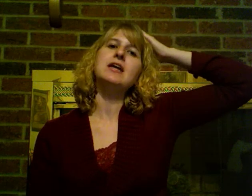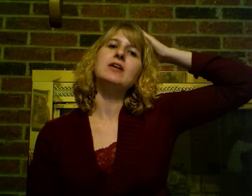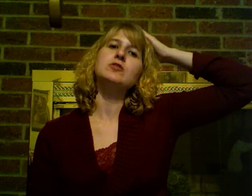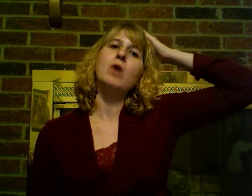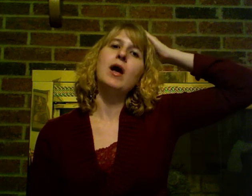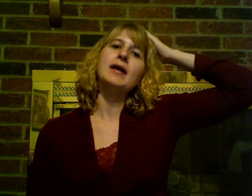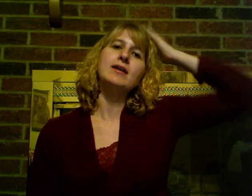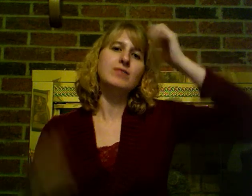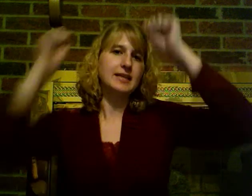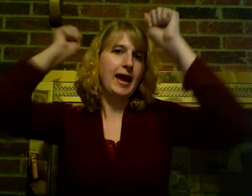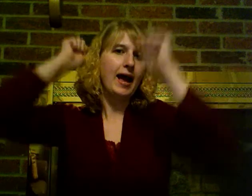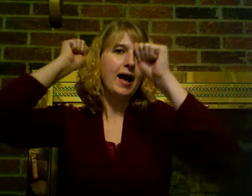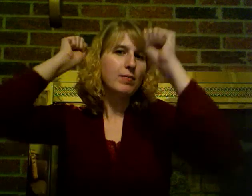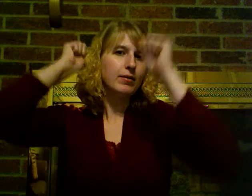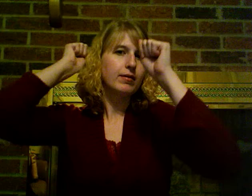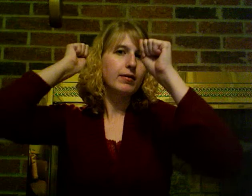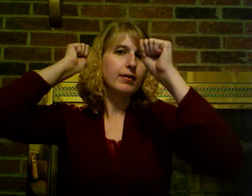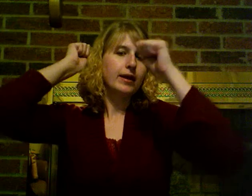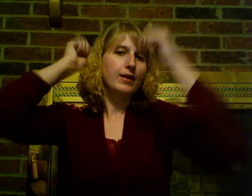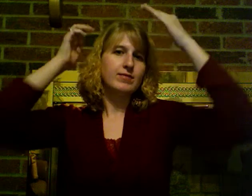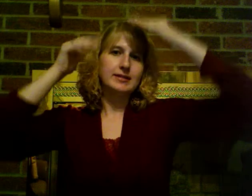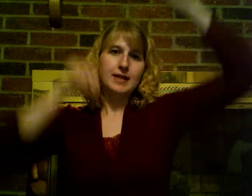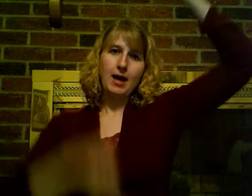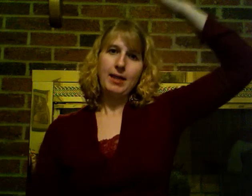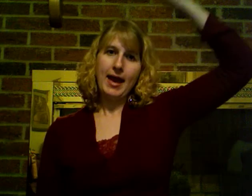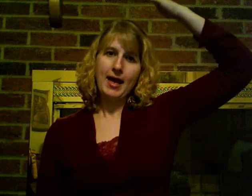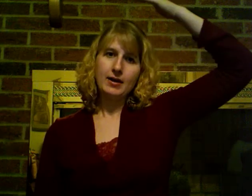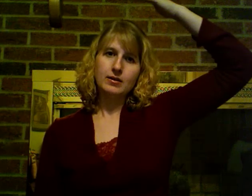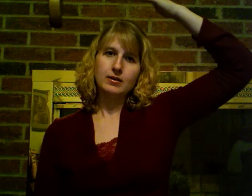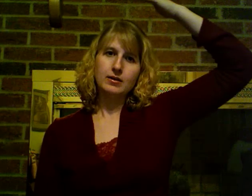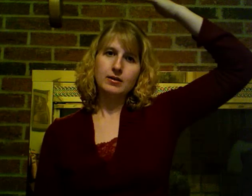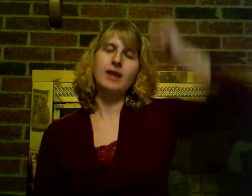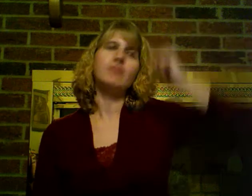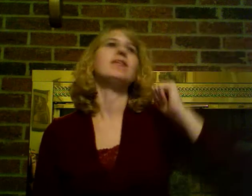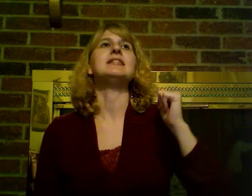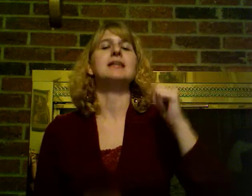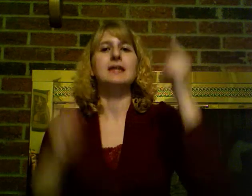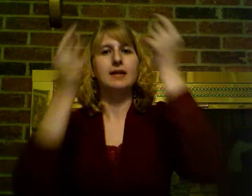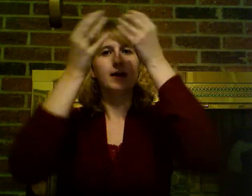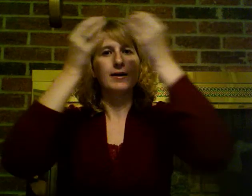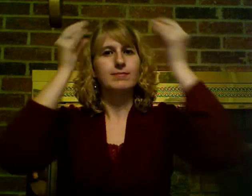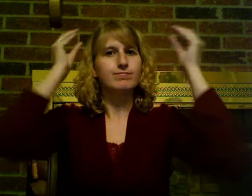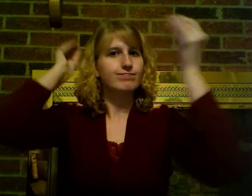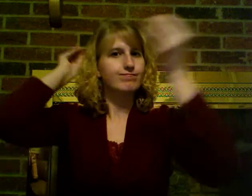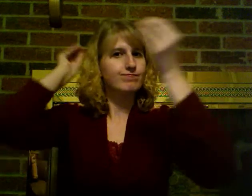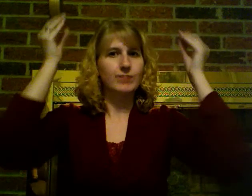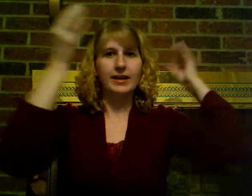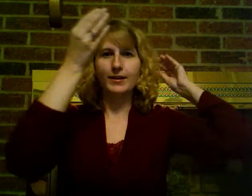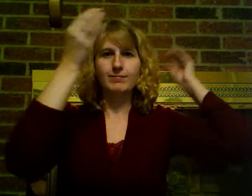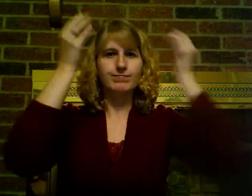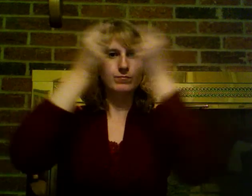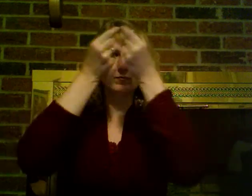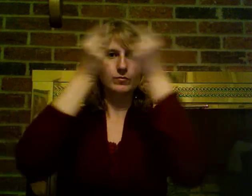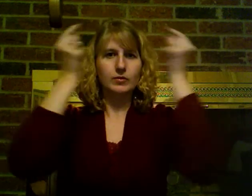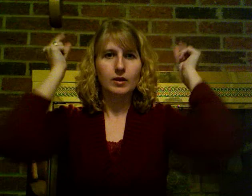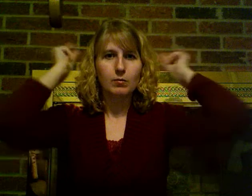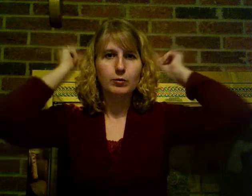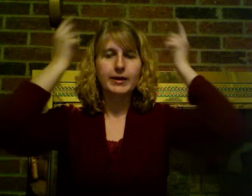as you want. If it's a cap, if it's a top hat, if it's like a